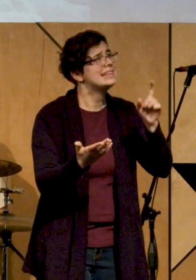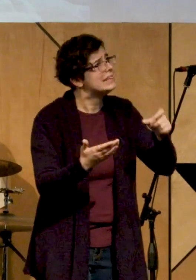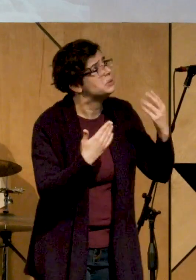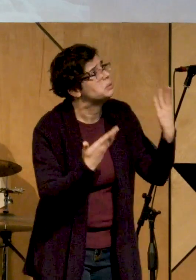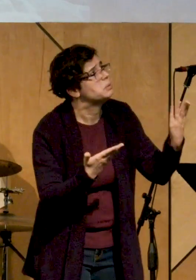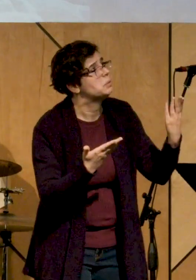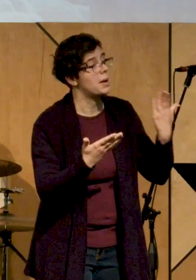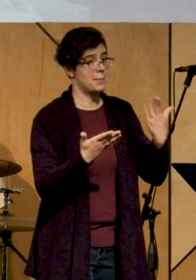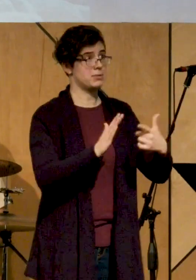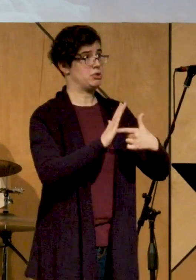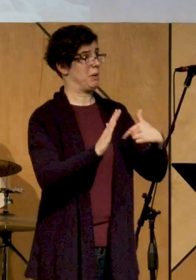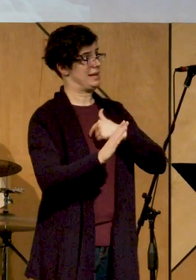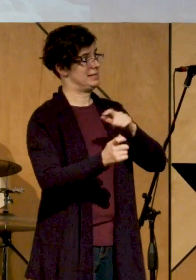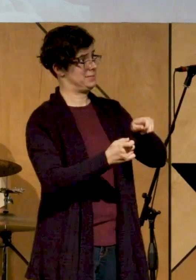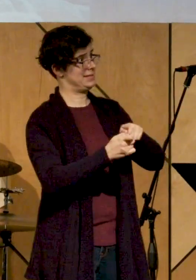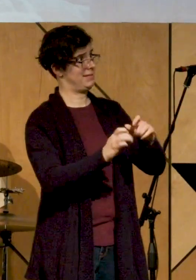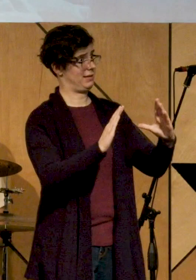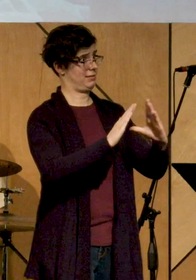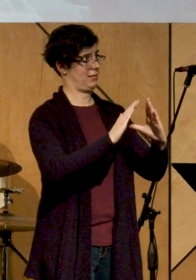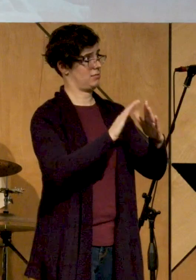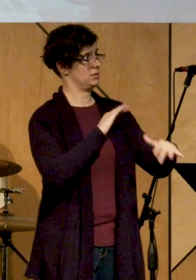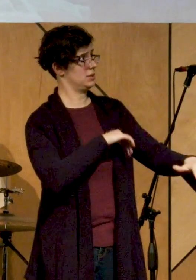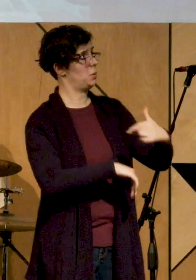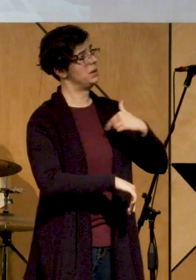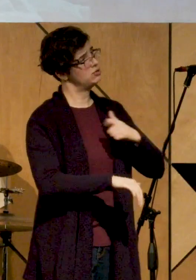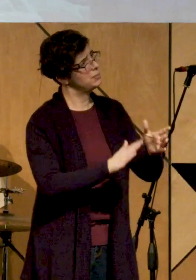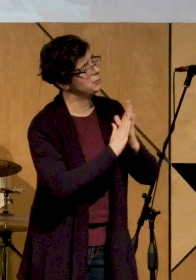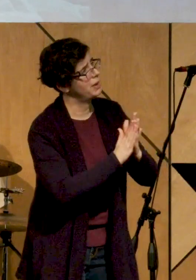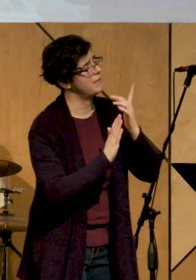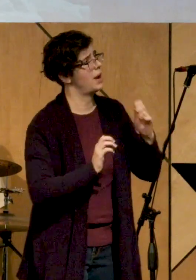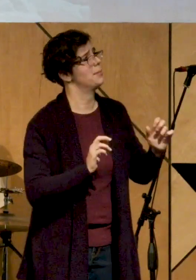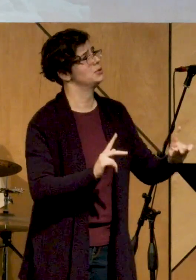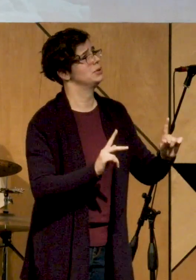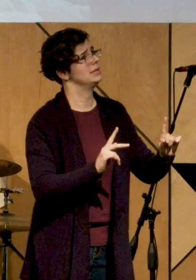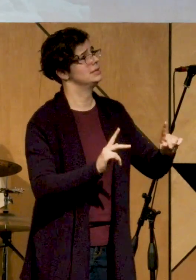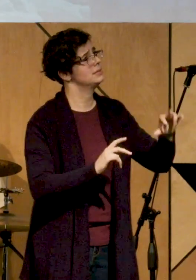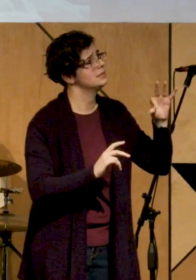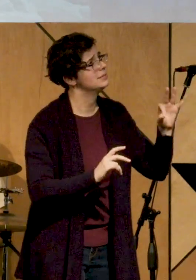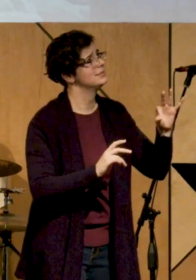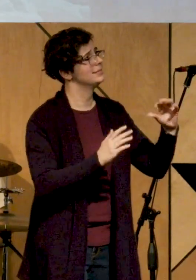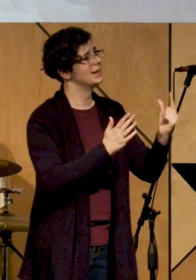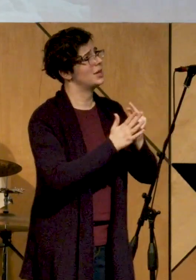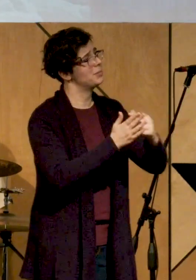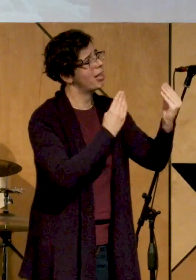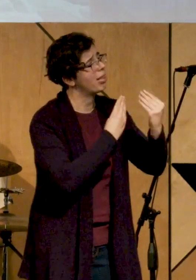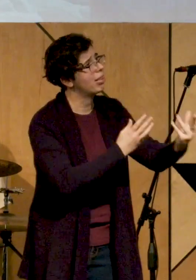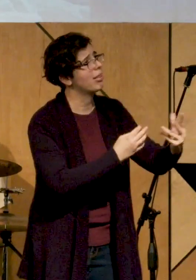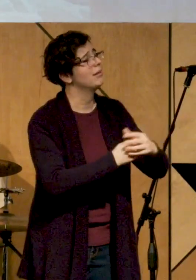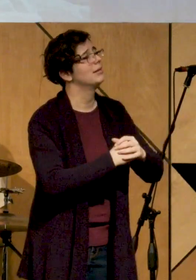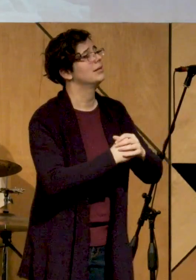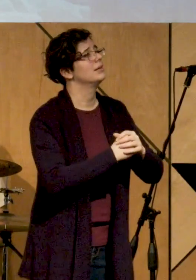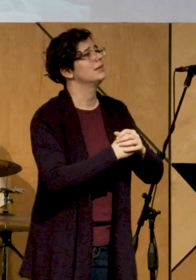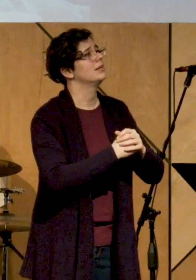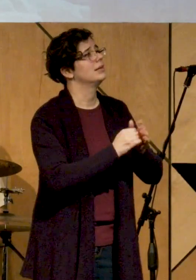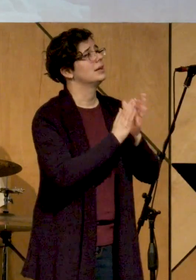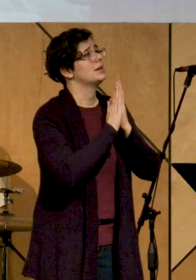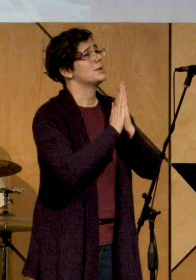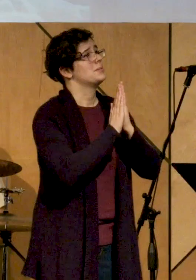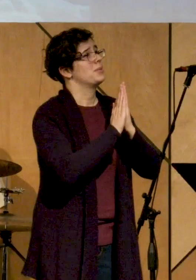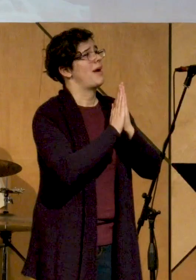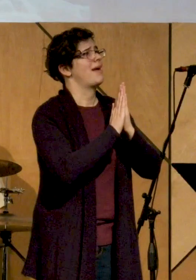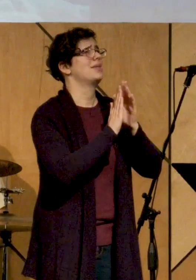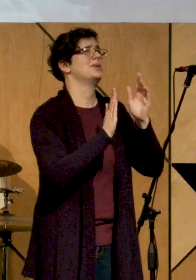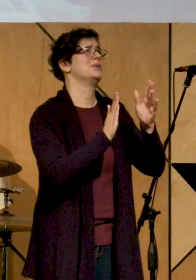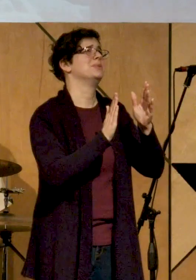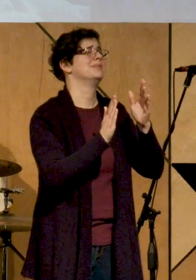neighborhoods where we ought to be praying for open doors. And then God, would you put the name of Jesus on